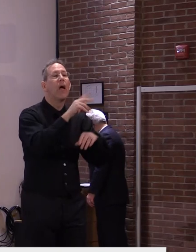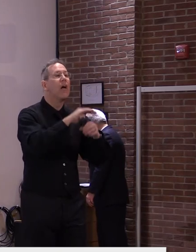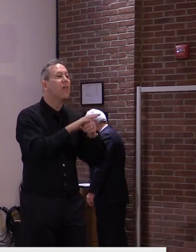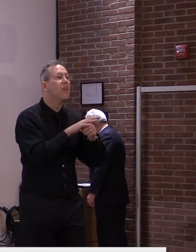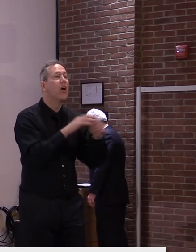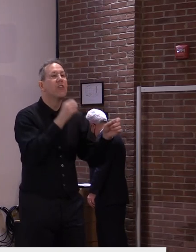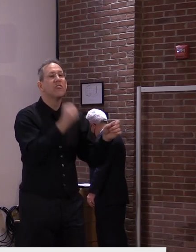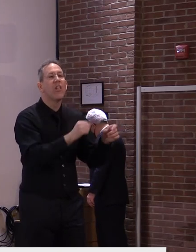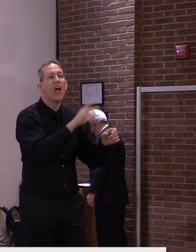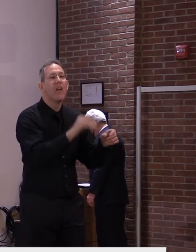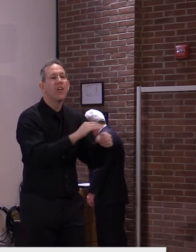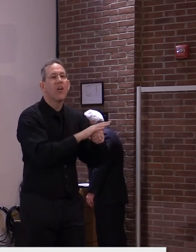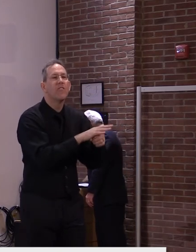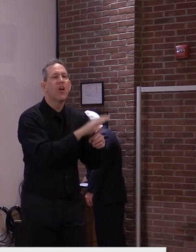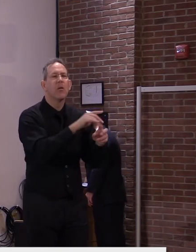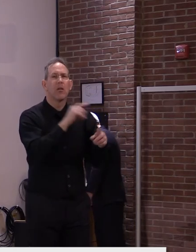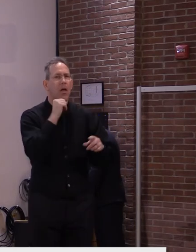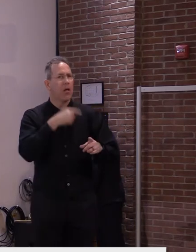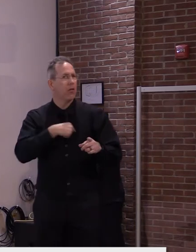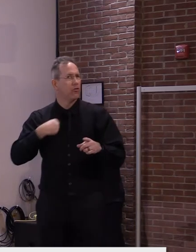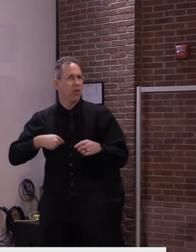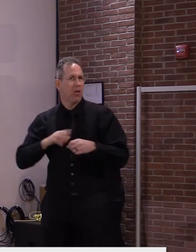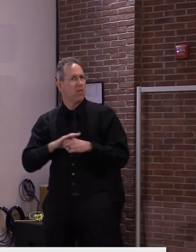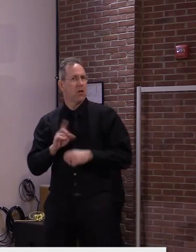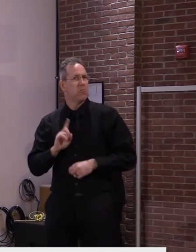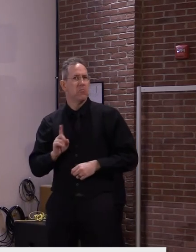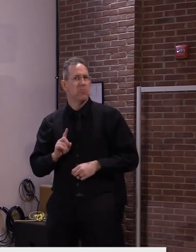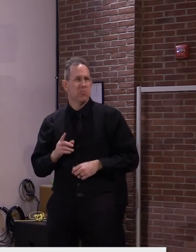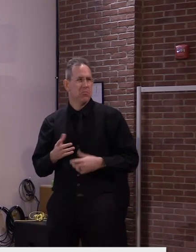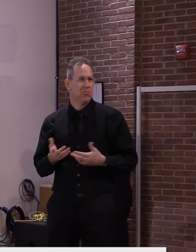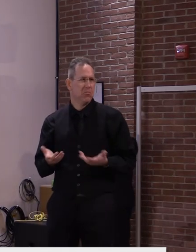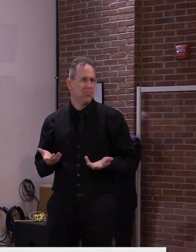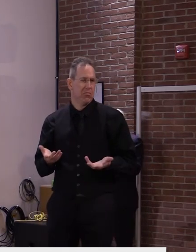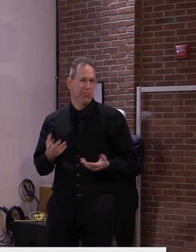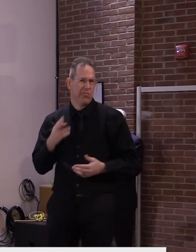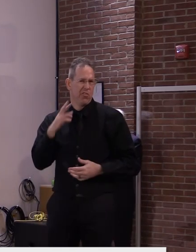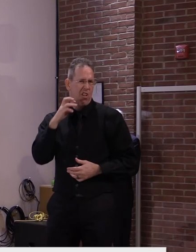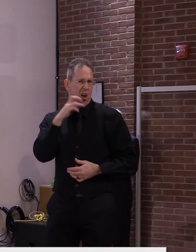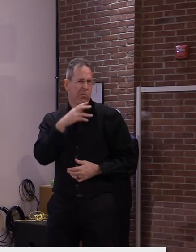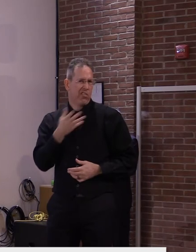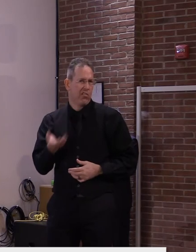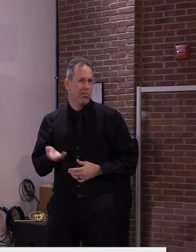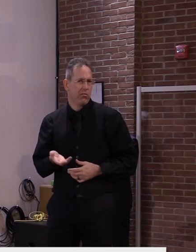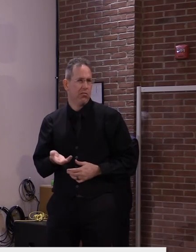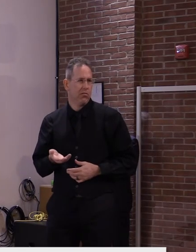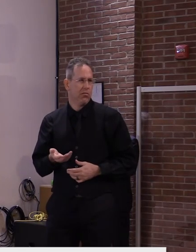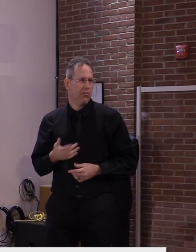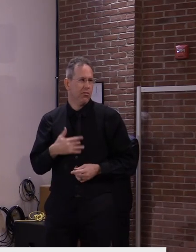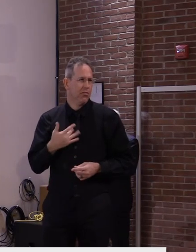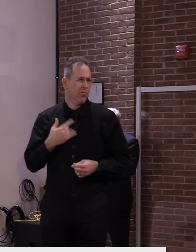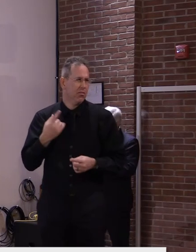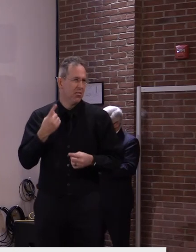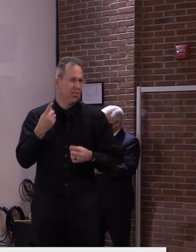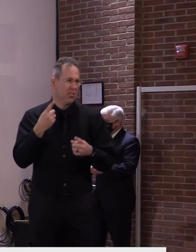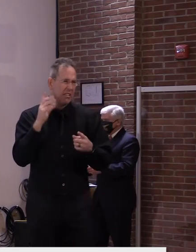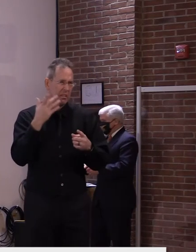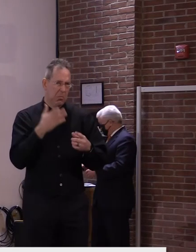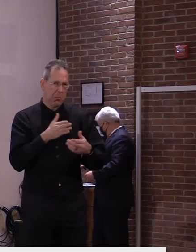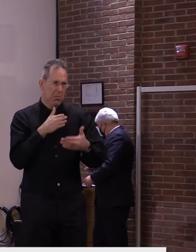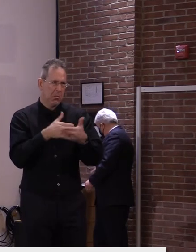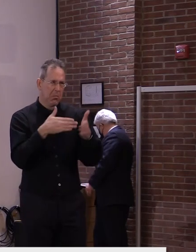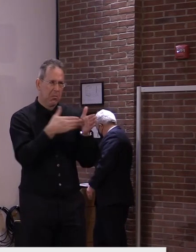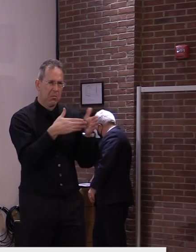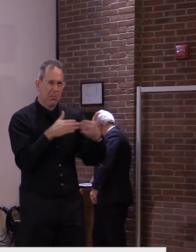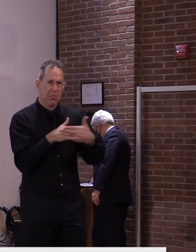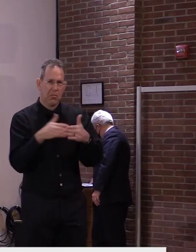Isn't it kind of weird to just kind of like discriminate against the country of origin